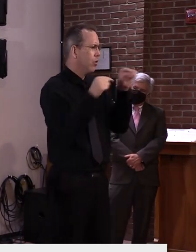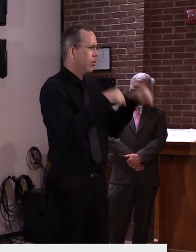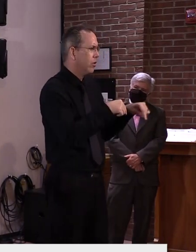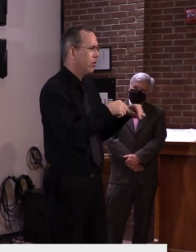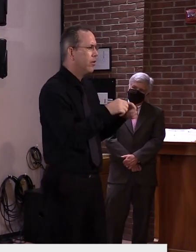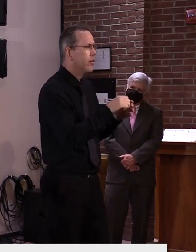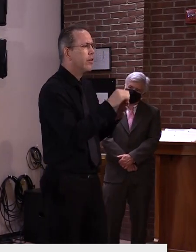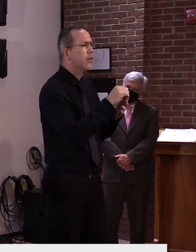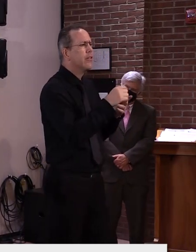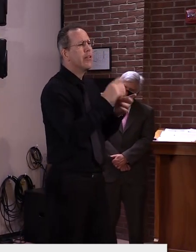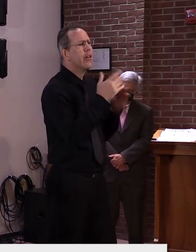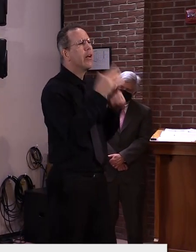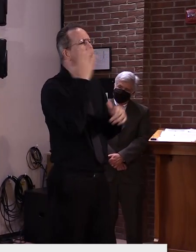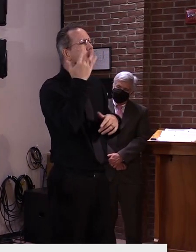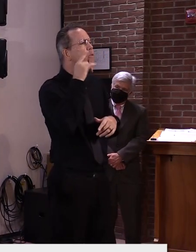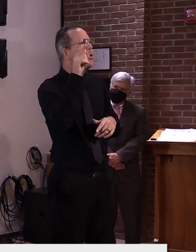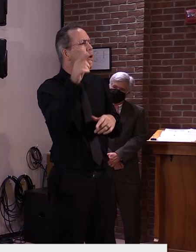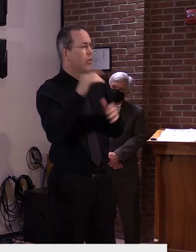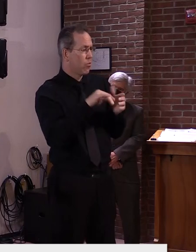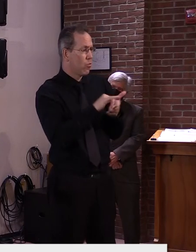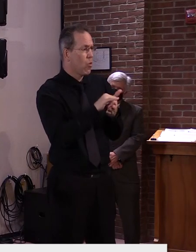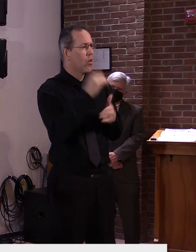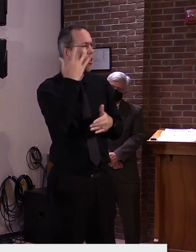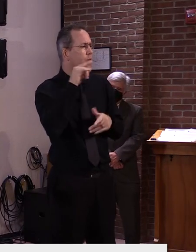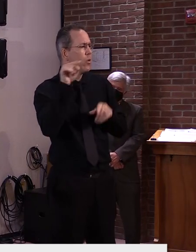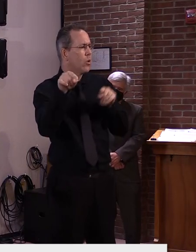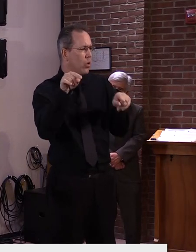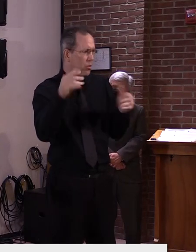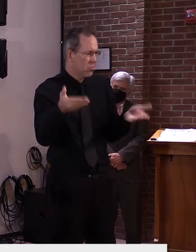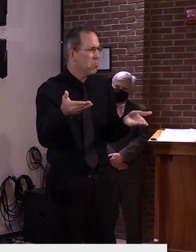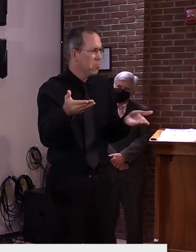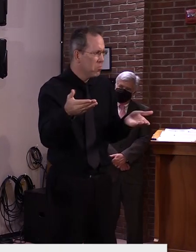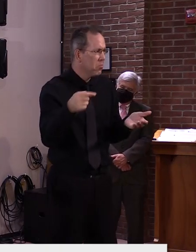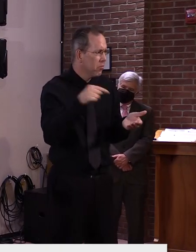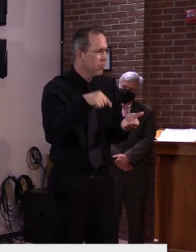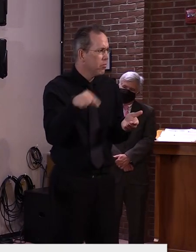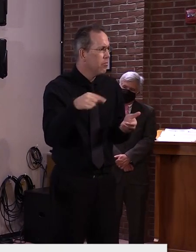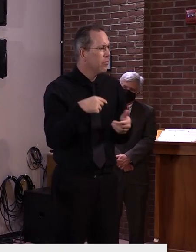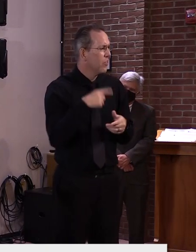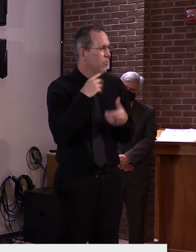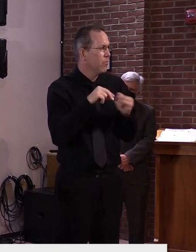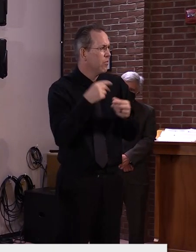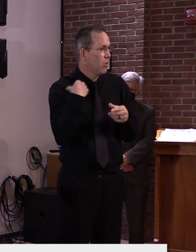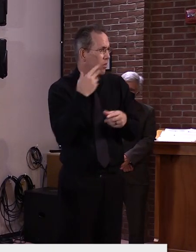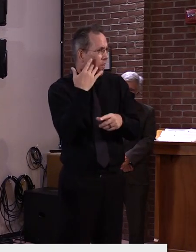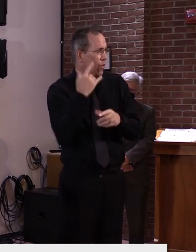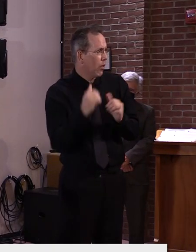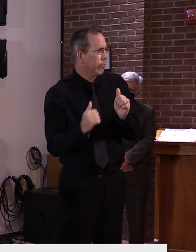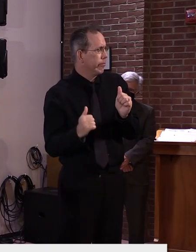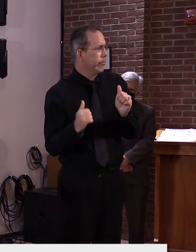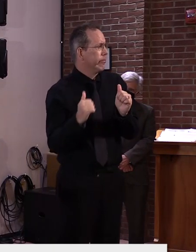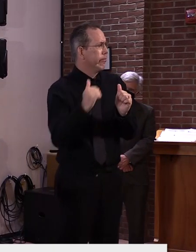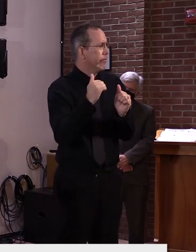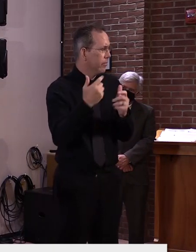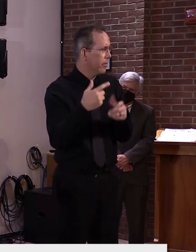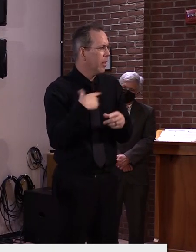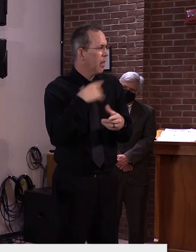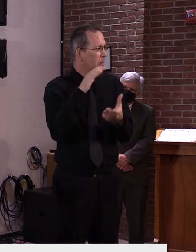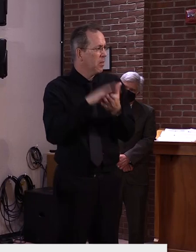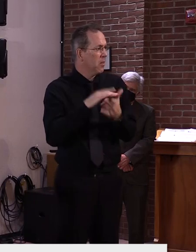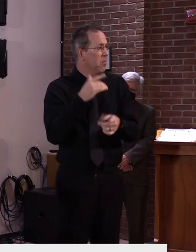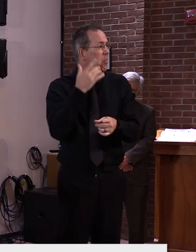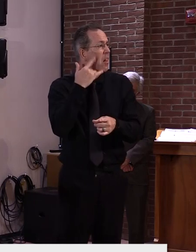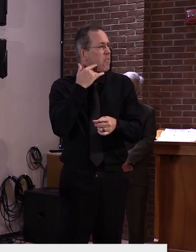like California. And as I said in my remarks, or I answered a question earlier, I believe that California